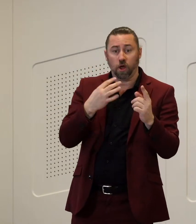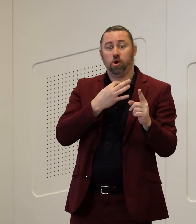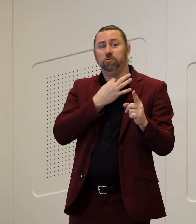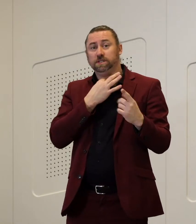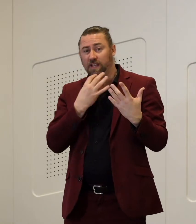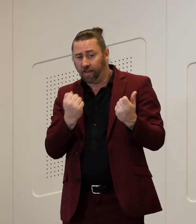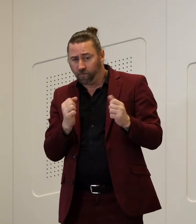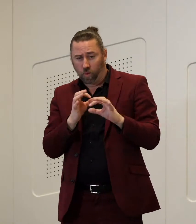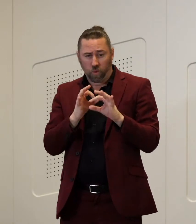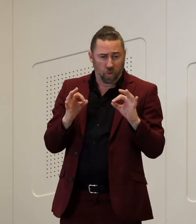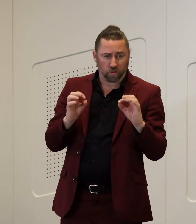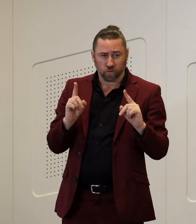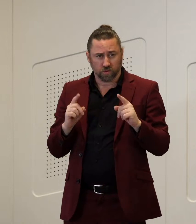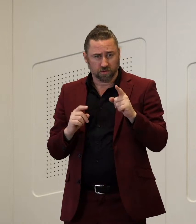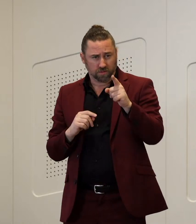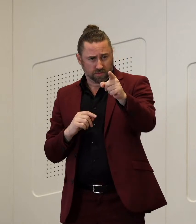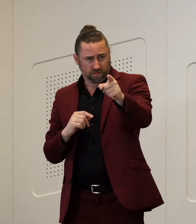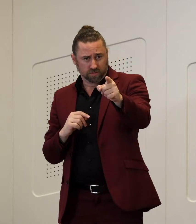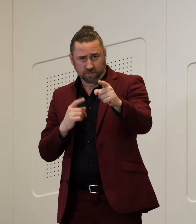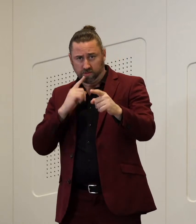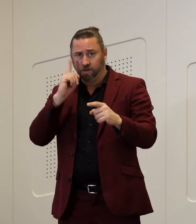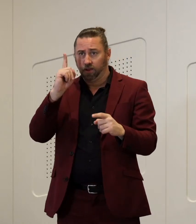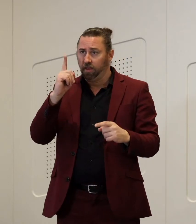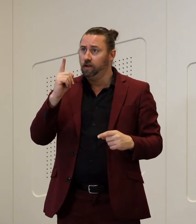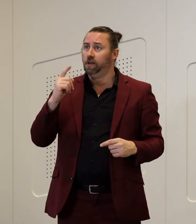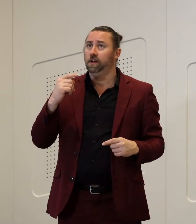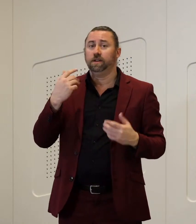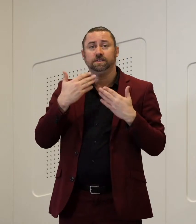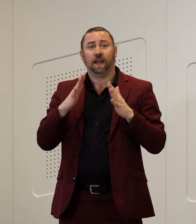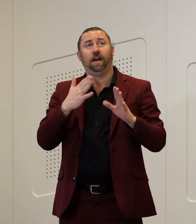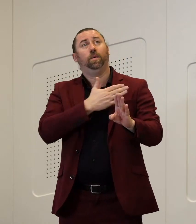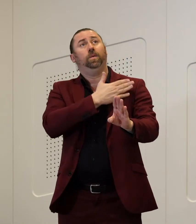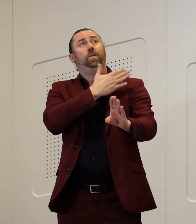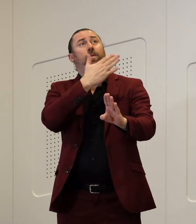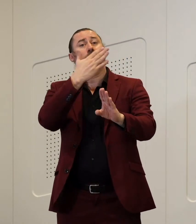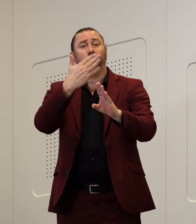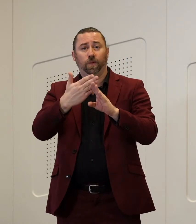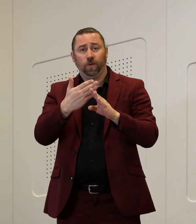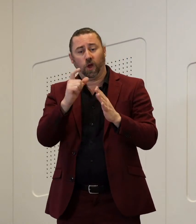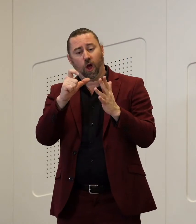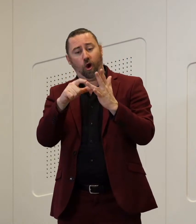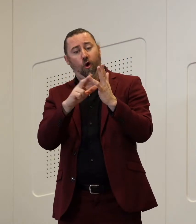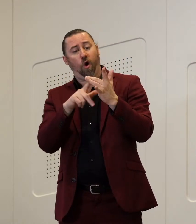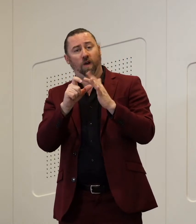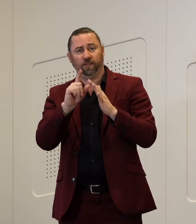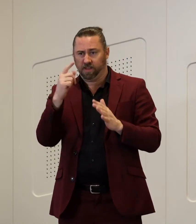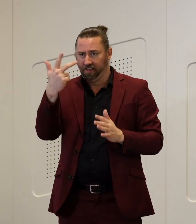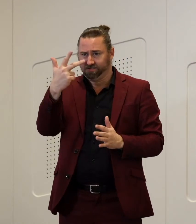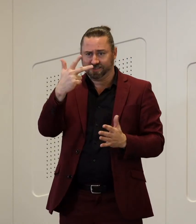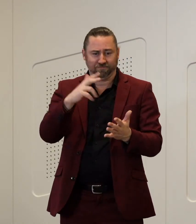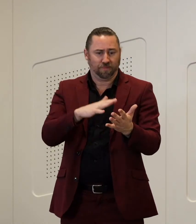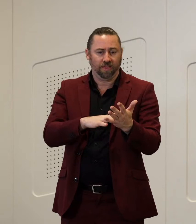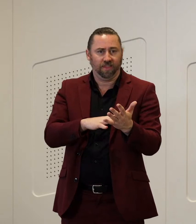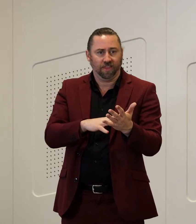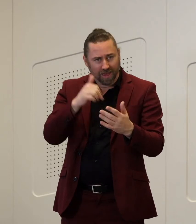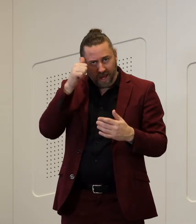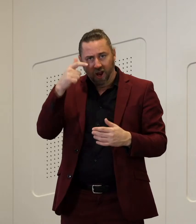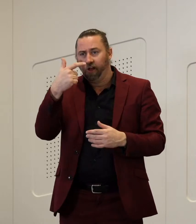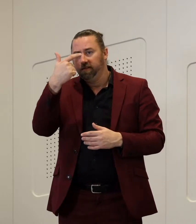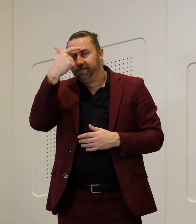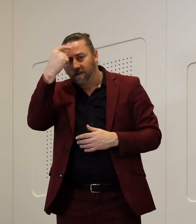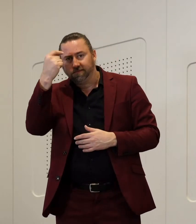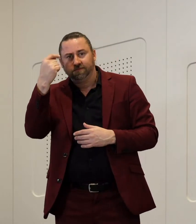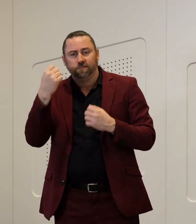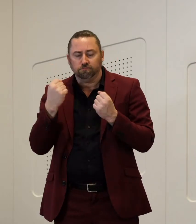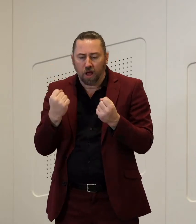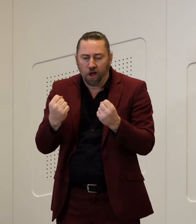might be. We're 18 months into this pandemic. Flight crew at Queensland is really at risk of contracting and spreading the virus. Do you think